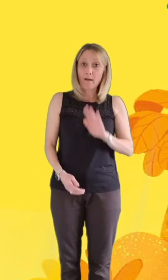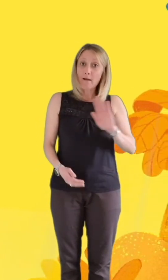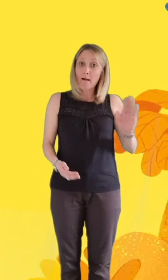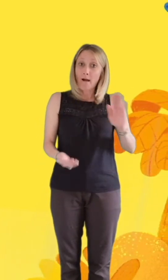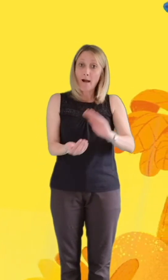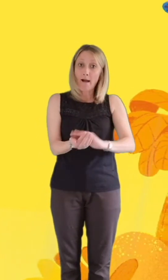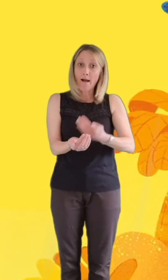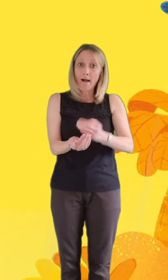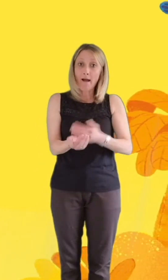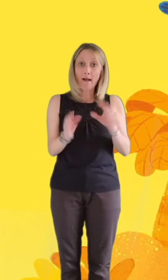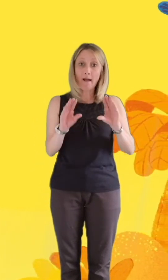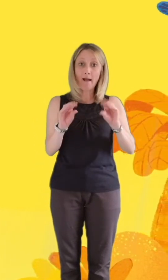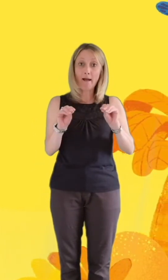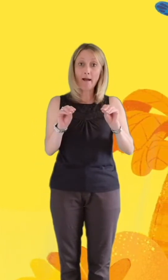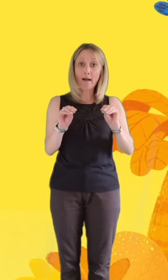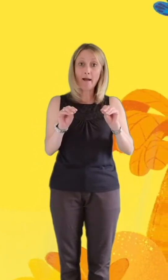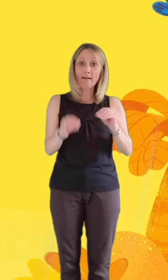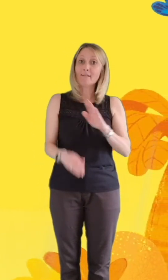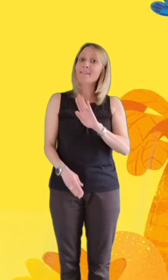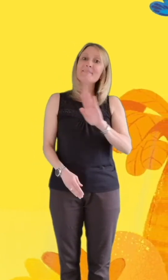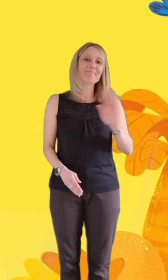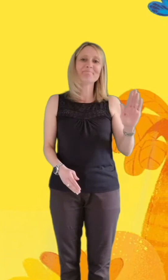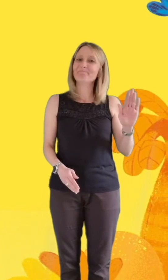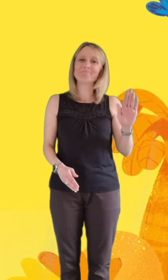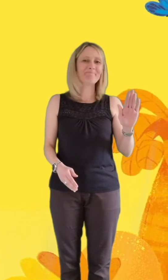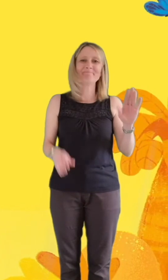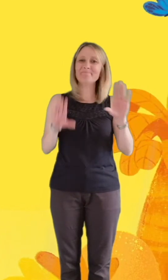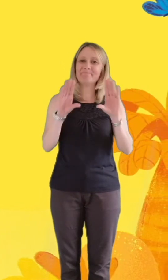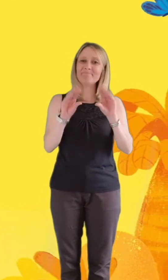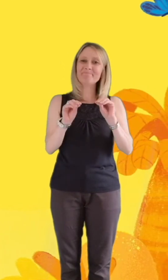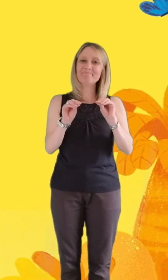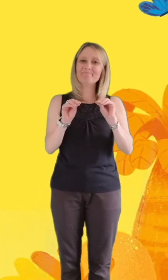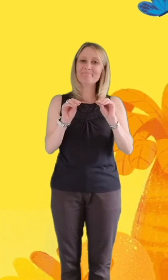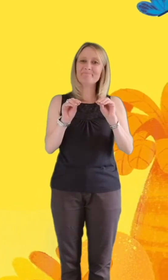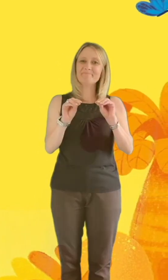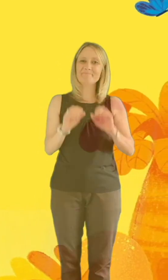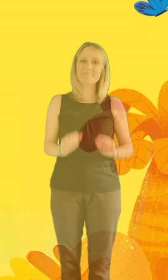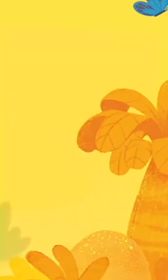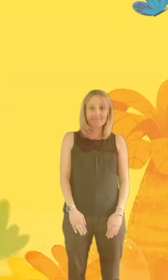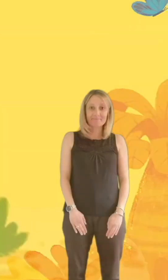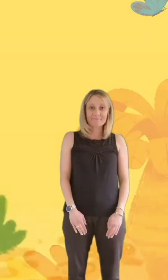it's not a happy ending, then it hasn't ended yet.